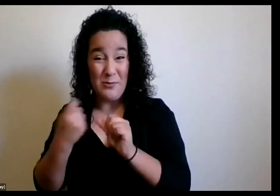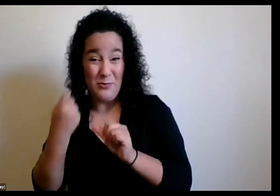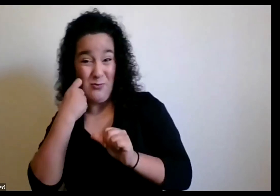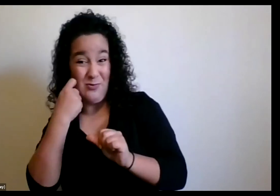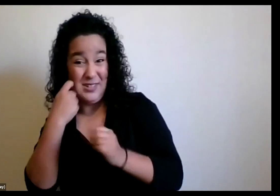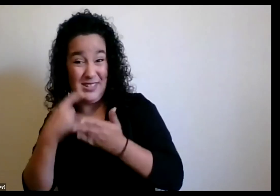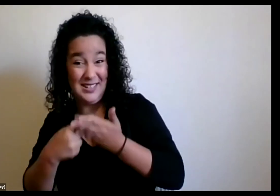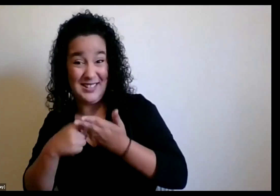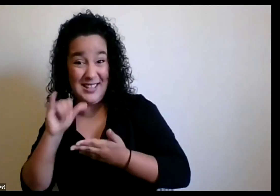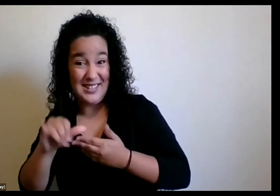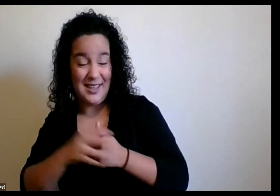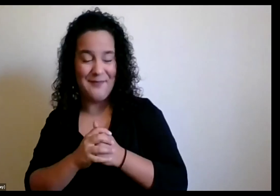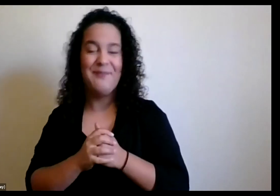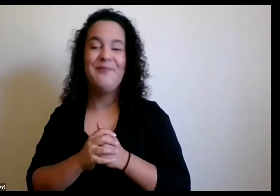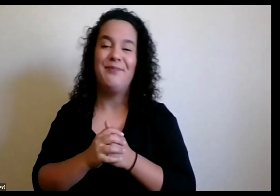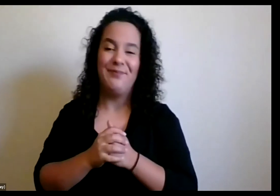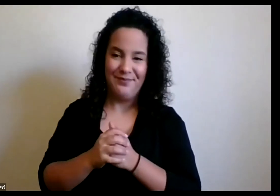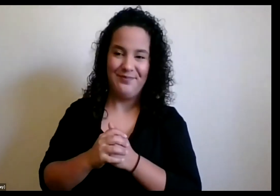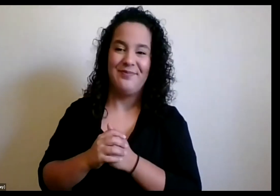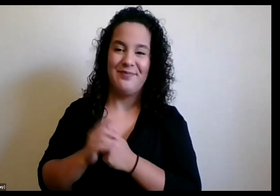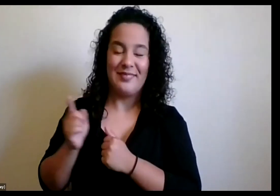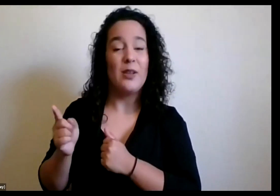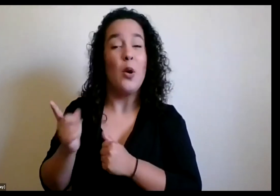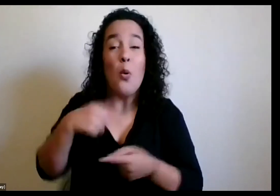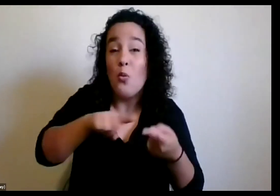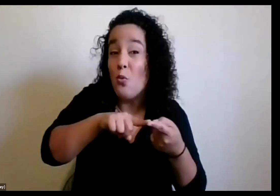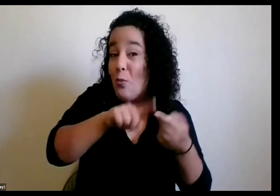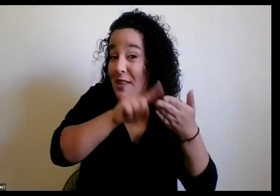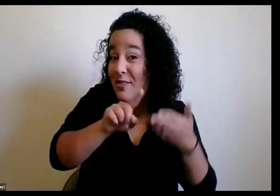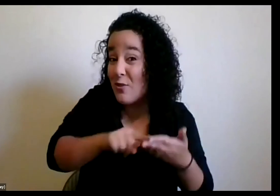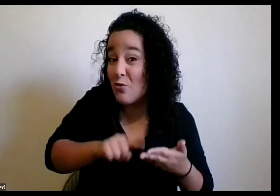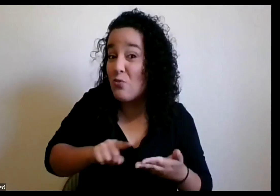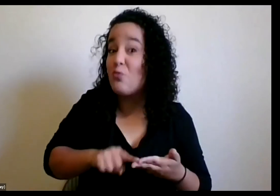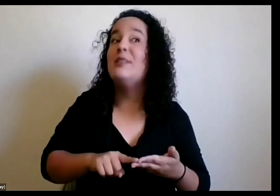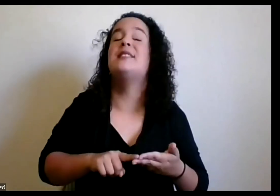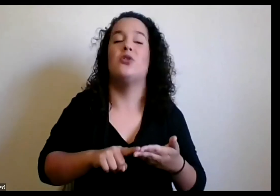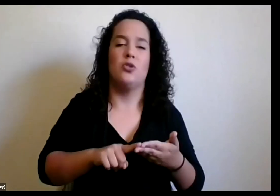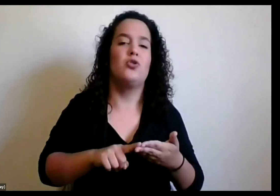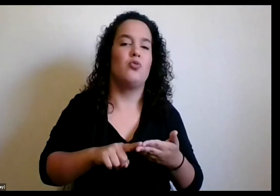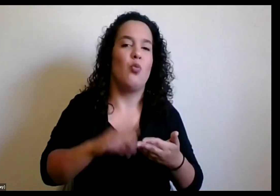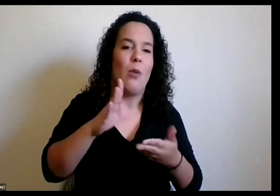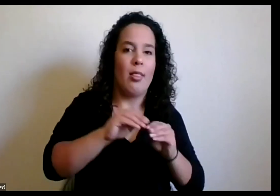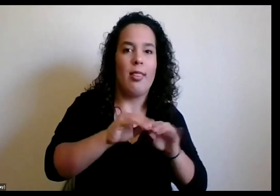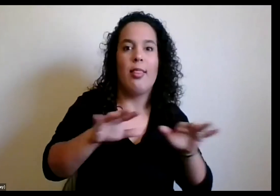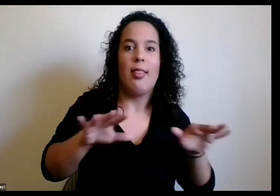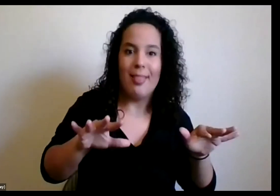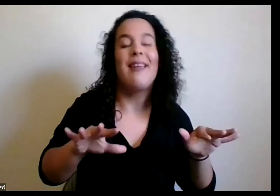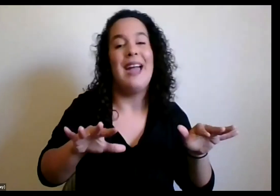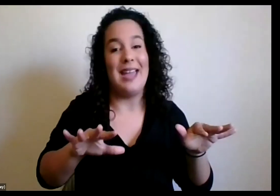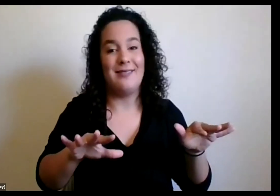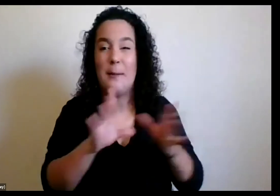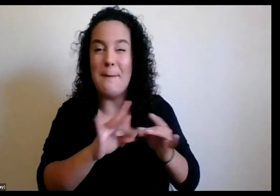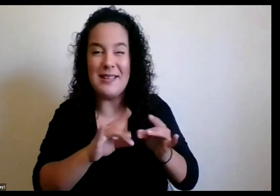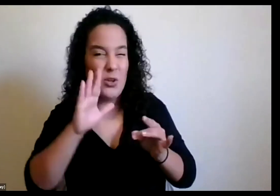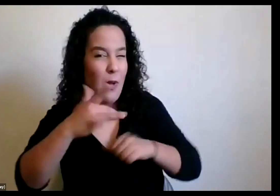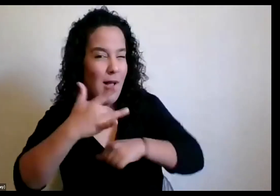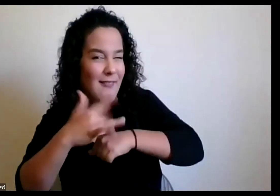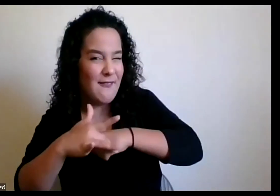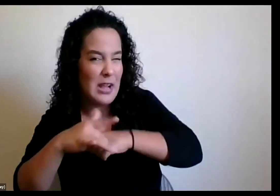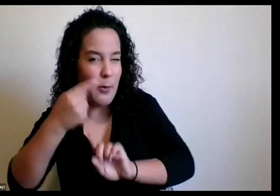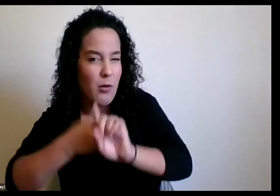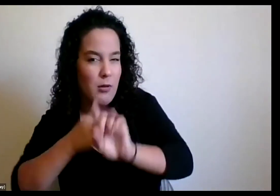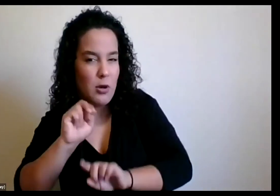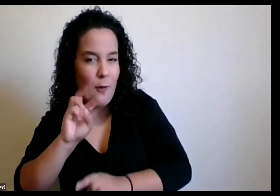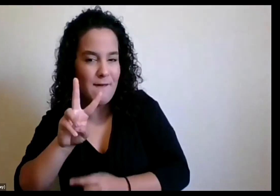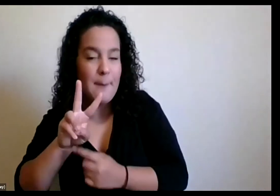of when the research is going to be digested and the messaging playbook is going to be available in November. And that's when we're going to be able to all take it and run with it to put it